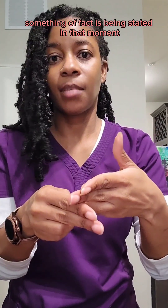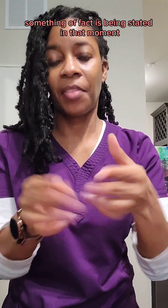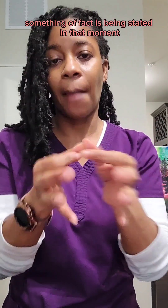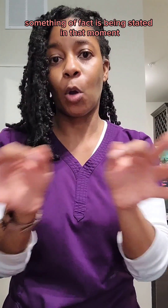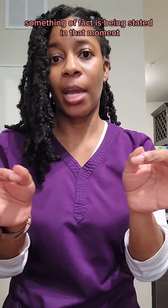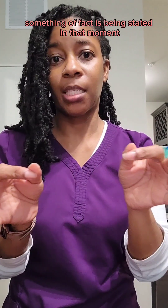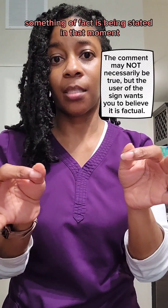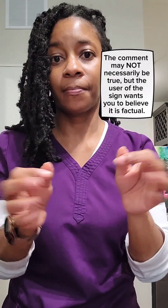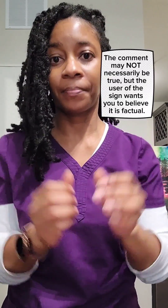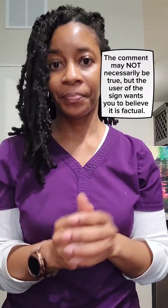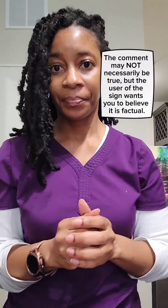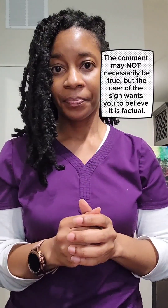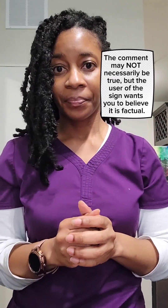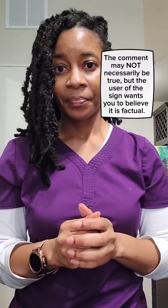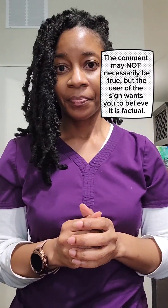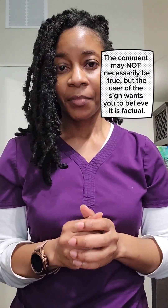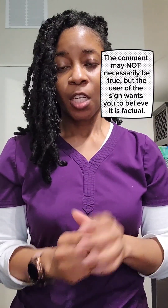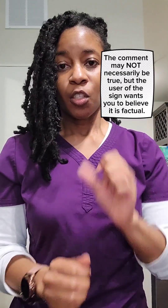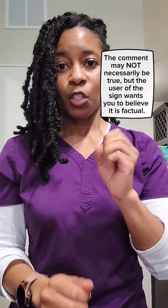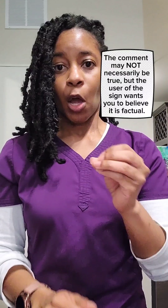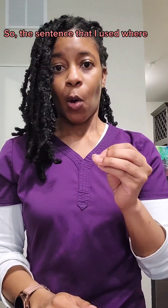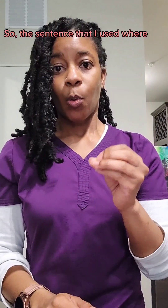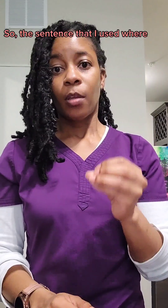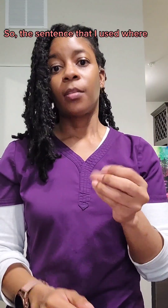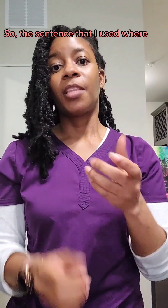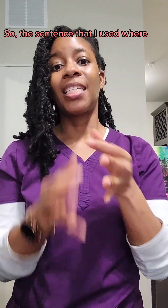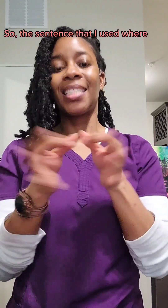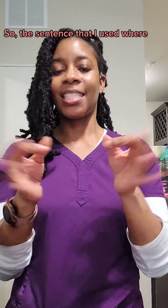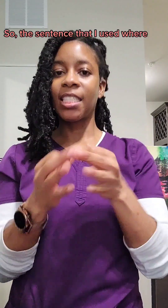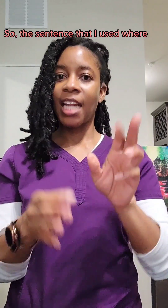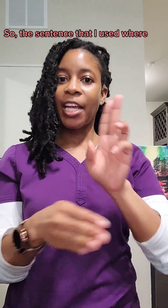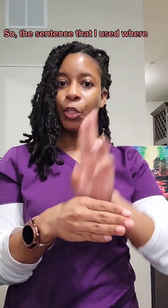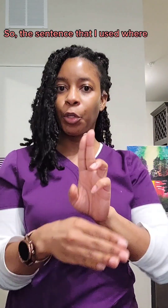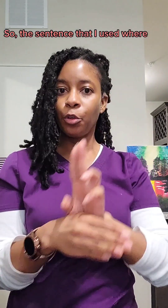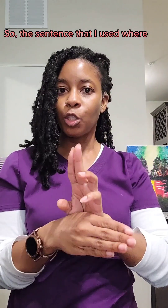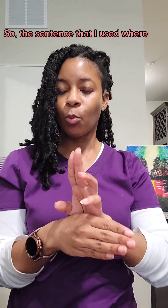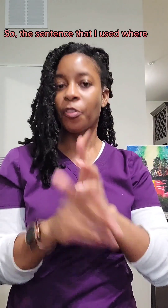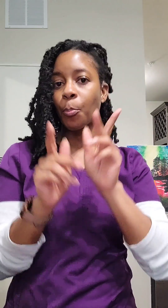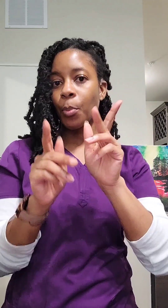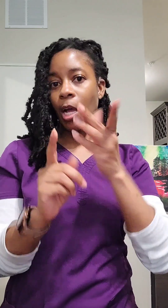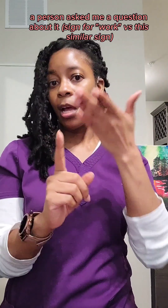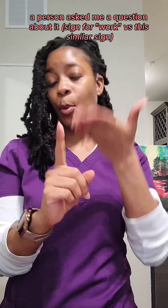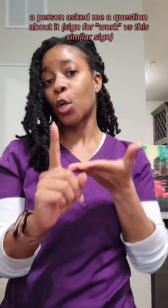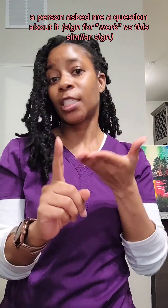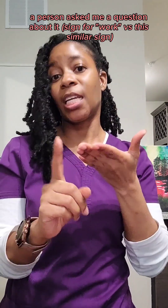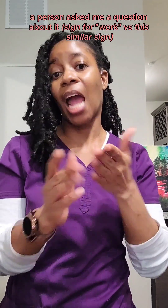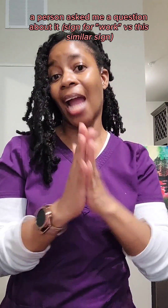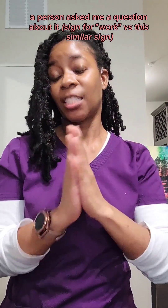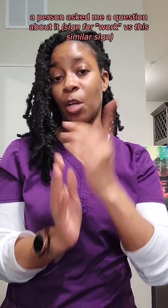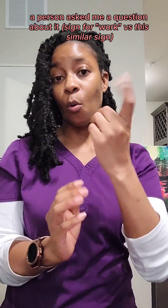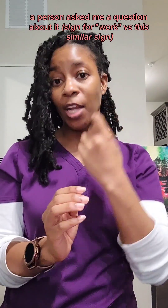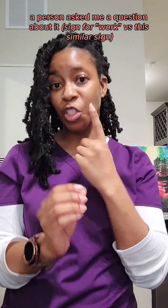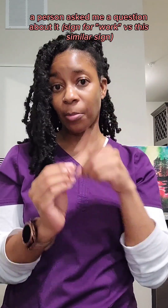that moment. So the sentence that I used where a person asked me a question about